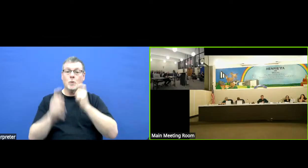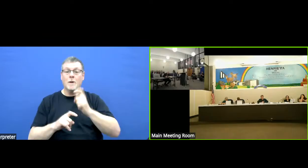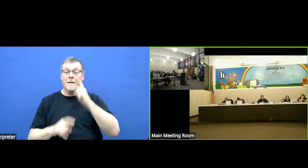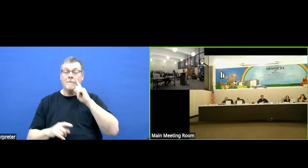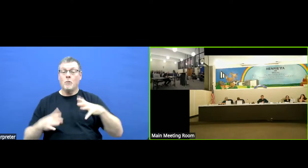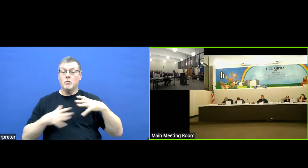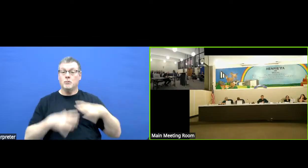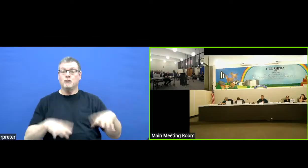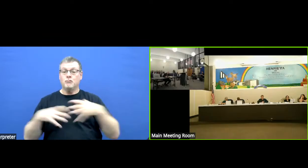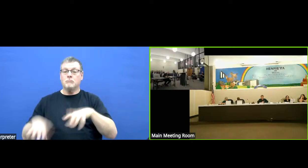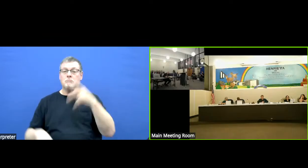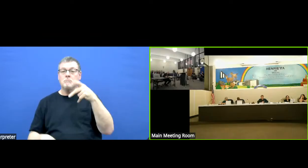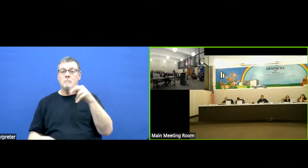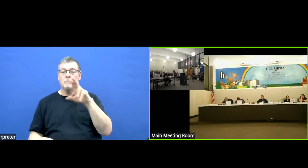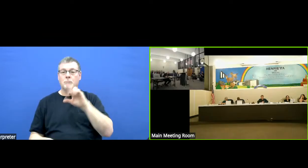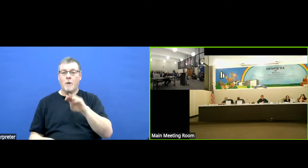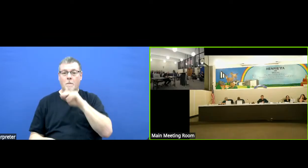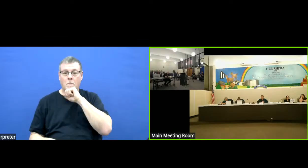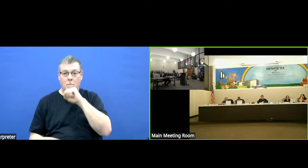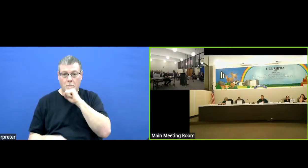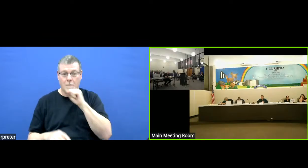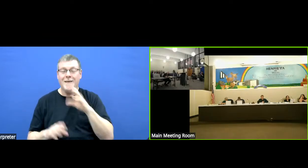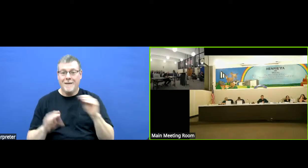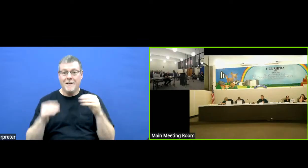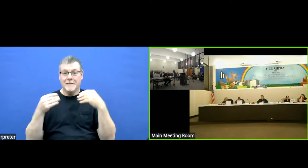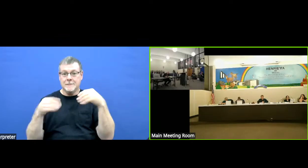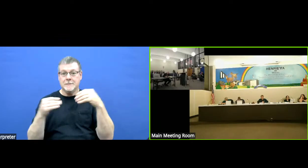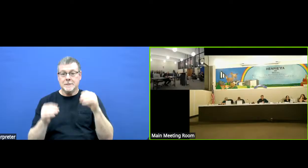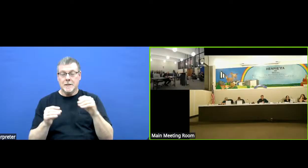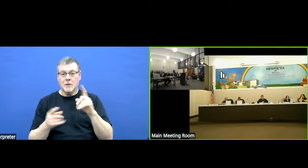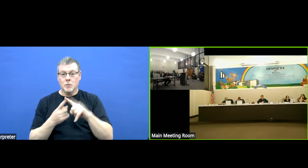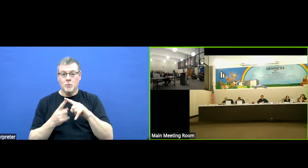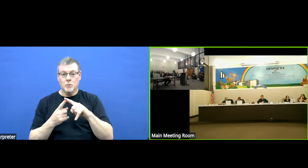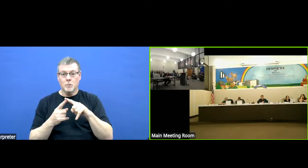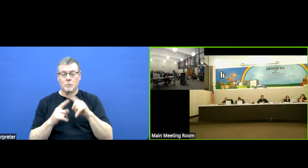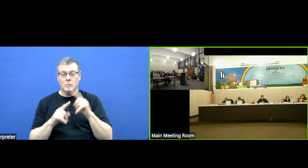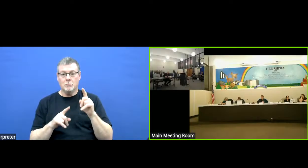prom dresses and they sell them to